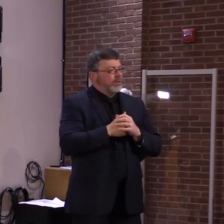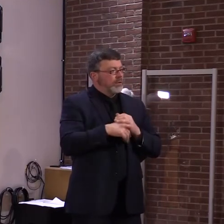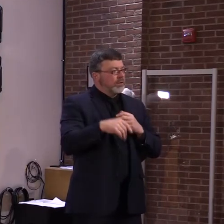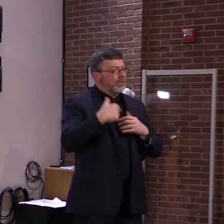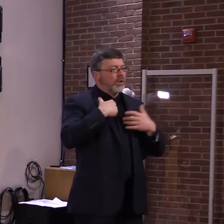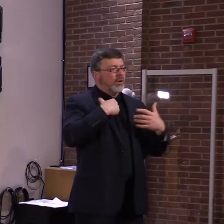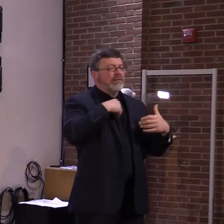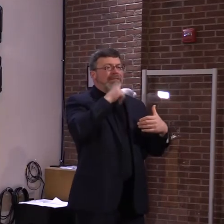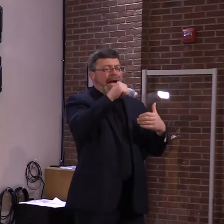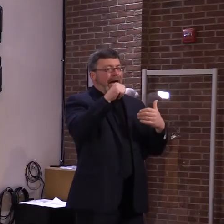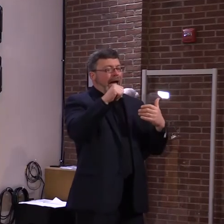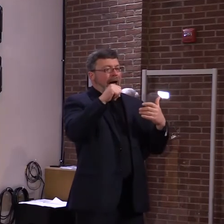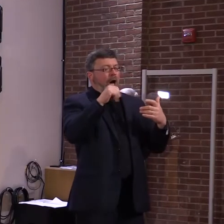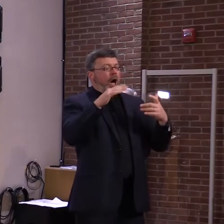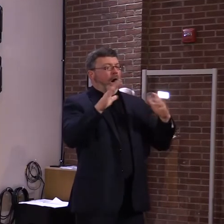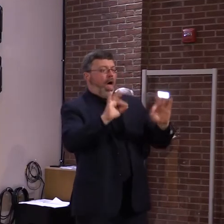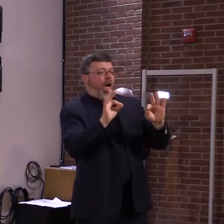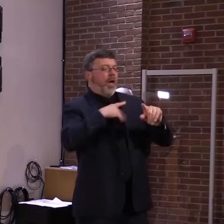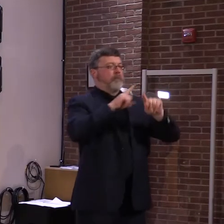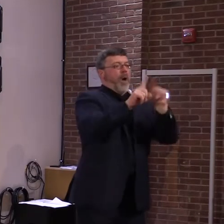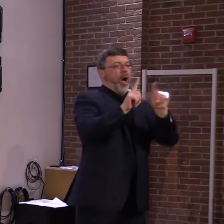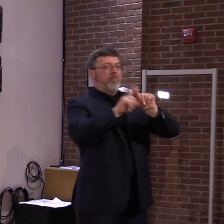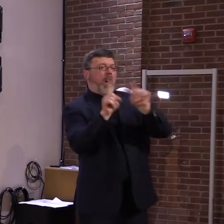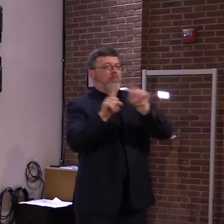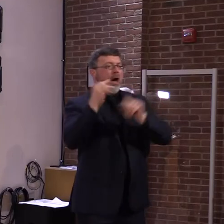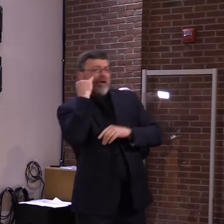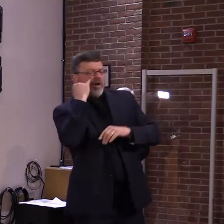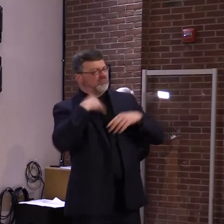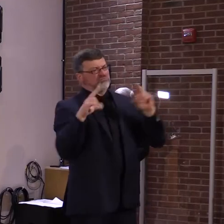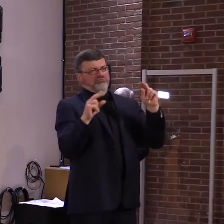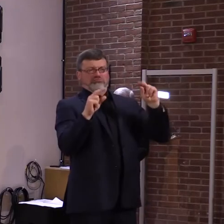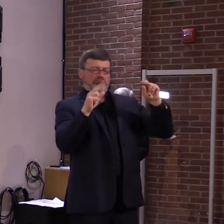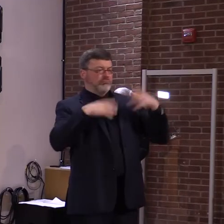not having your vaccine. Thank you.